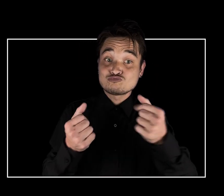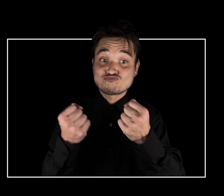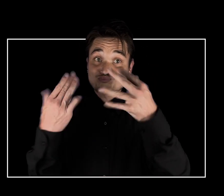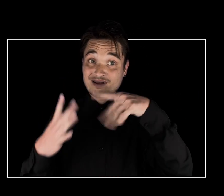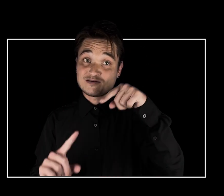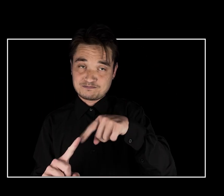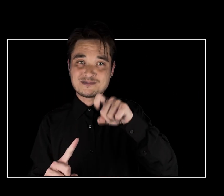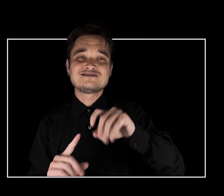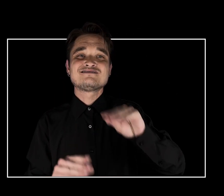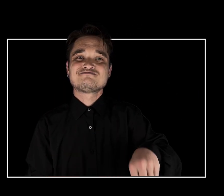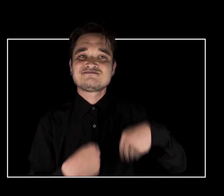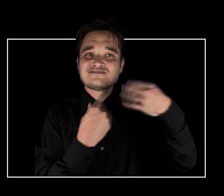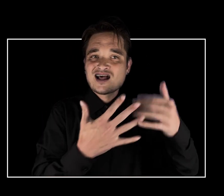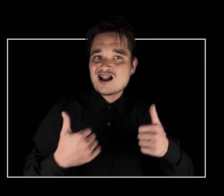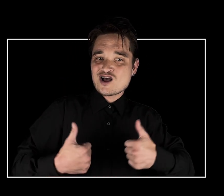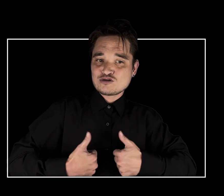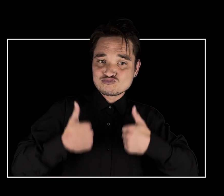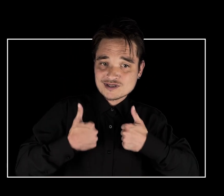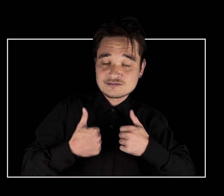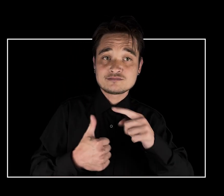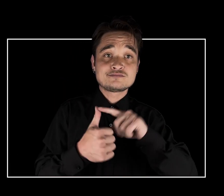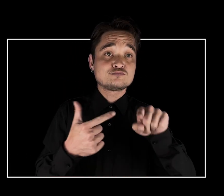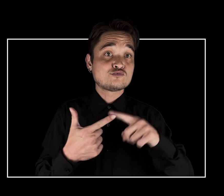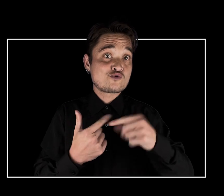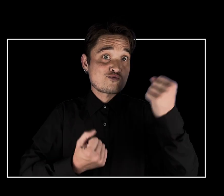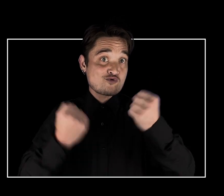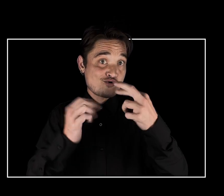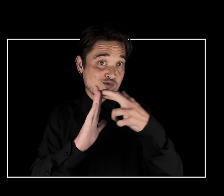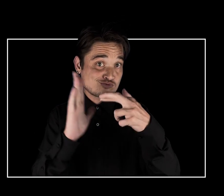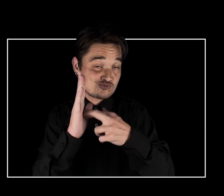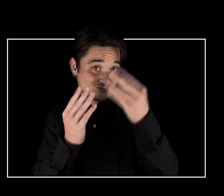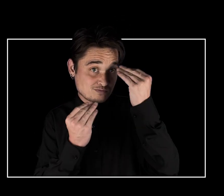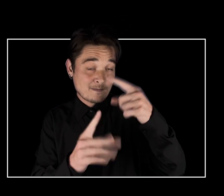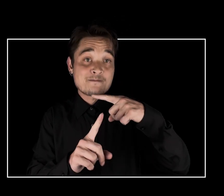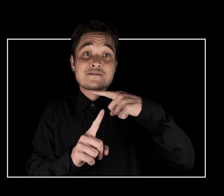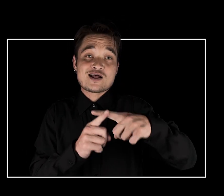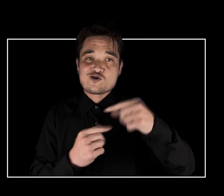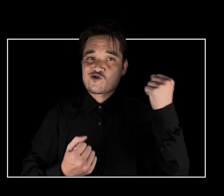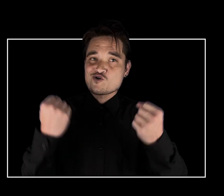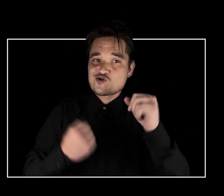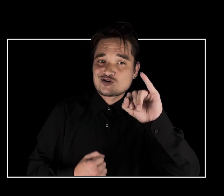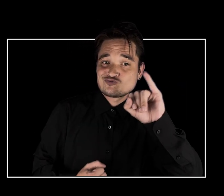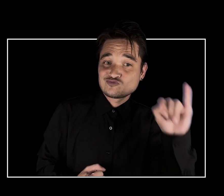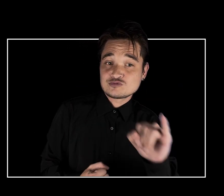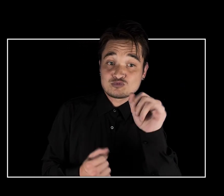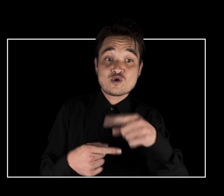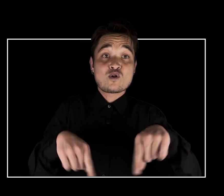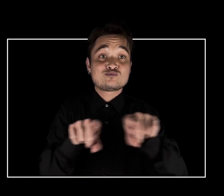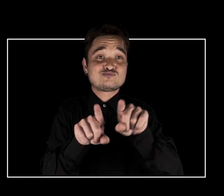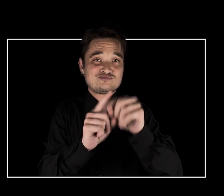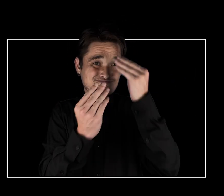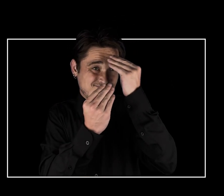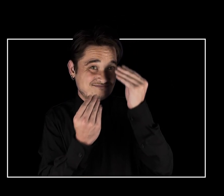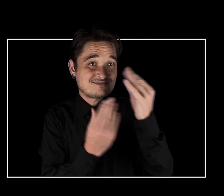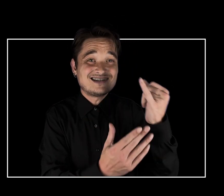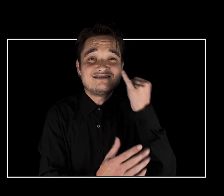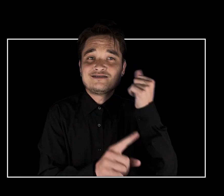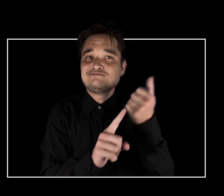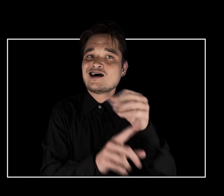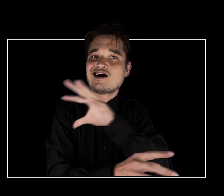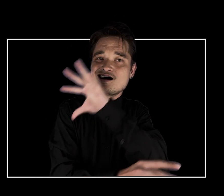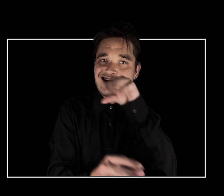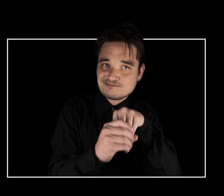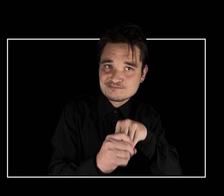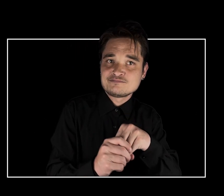required to provide your address, car registration, and car insurance, and say if you are active duty